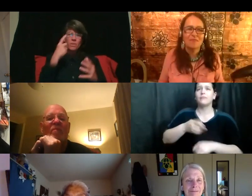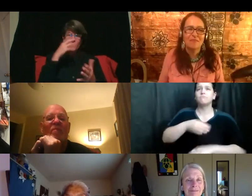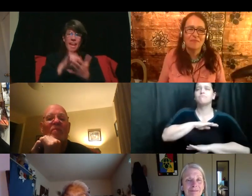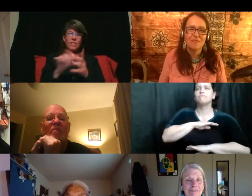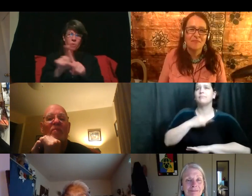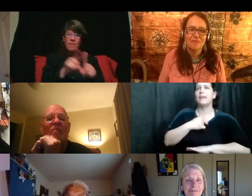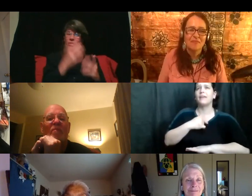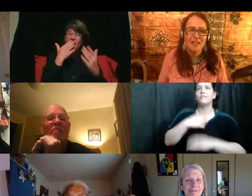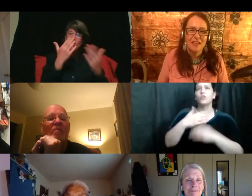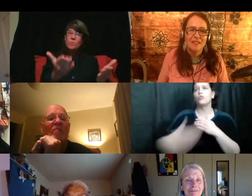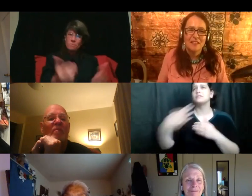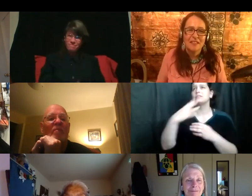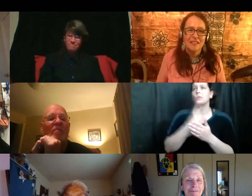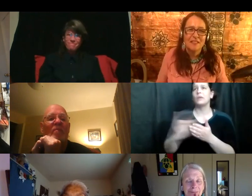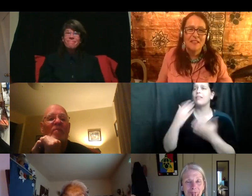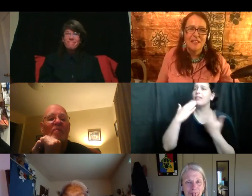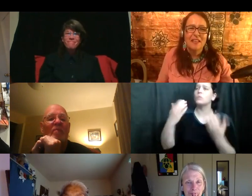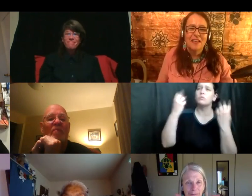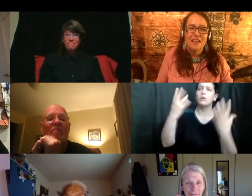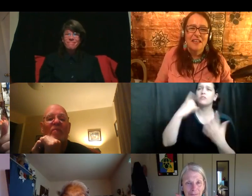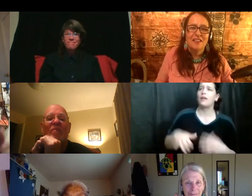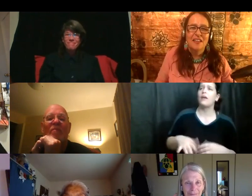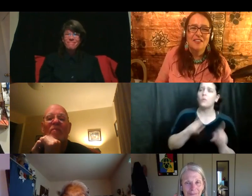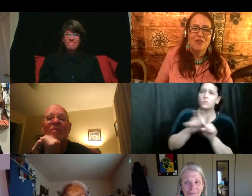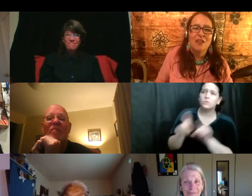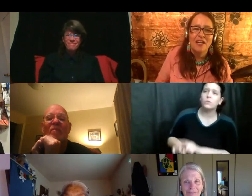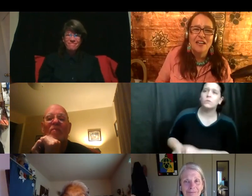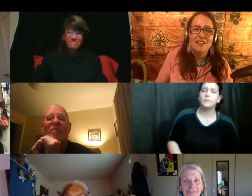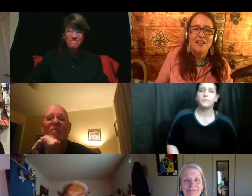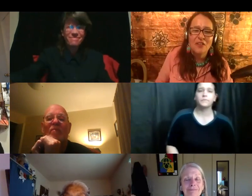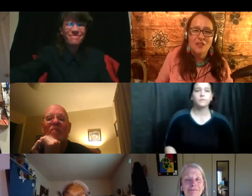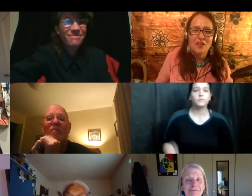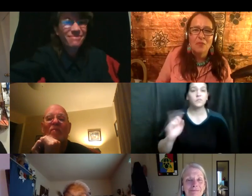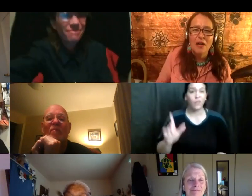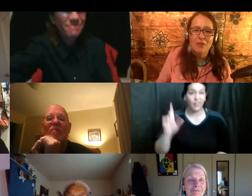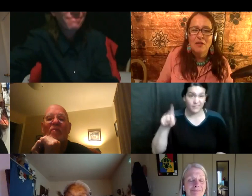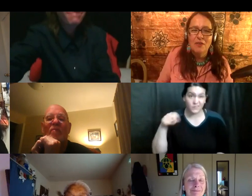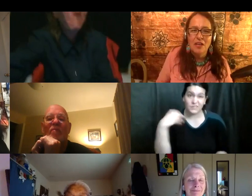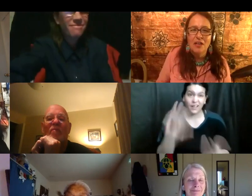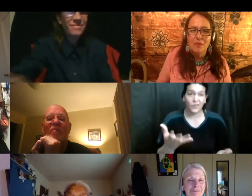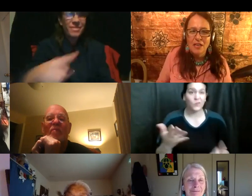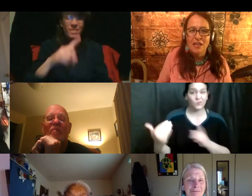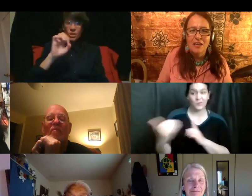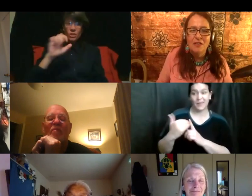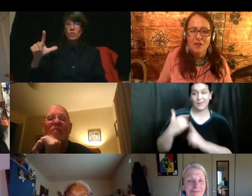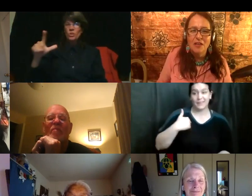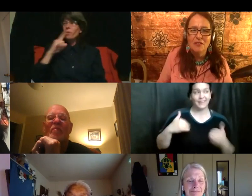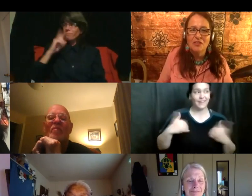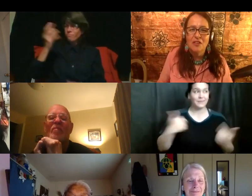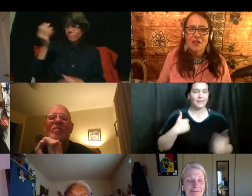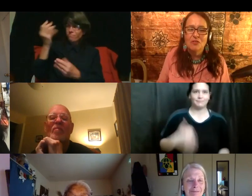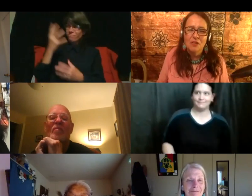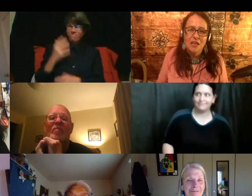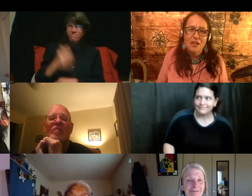you so much for that as well. Thank you. Love you, big kid. And Zoll, I got to tell you, you remind me of a young me when I